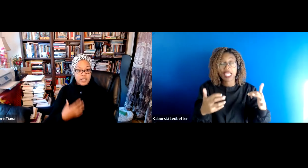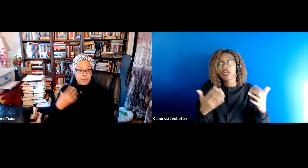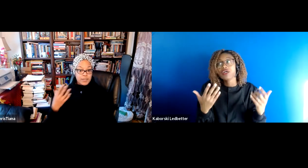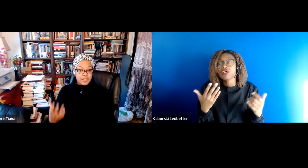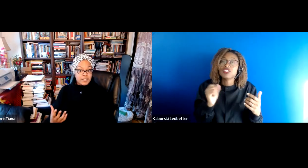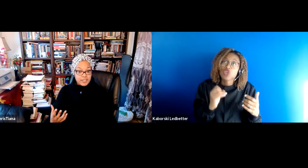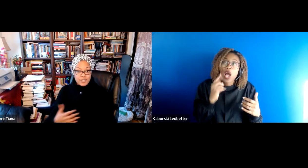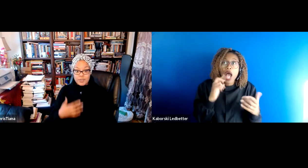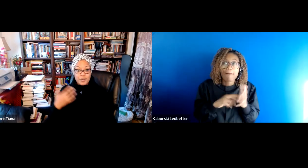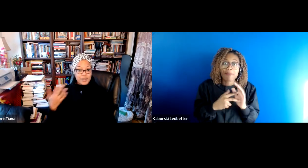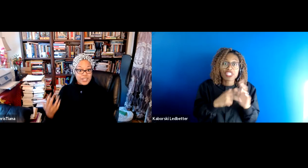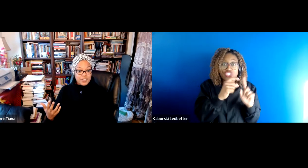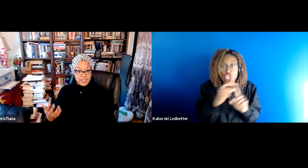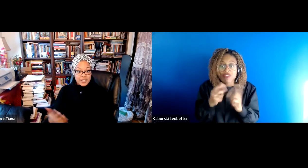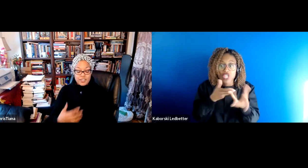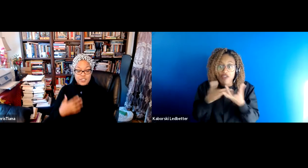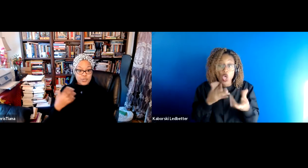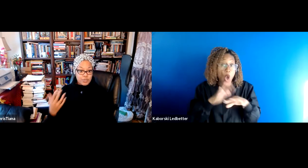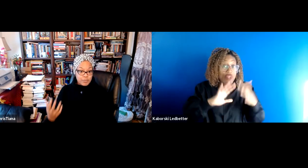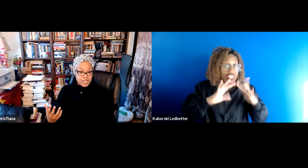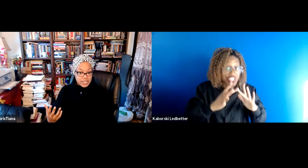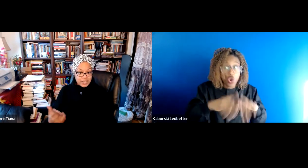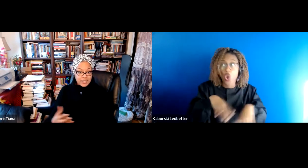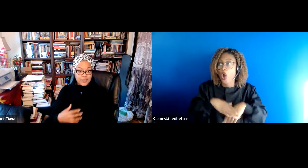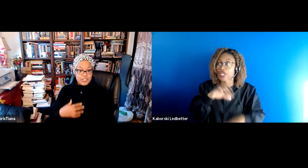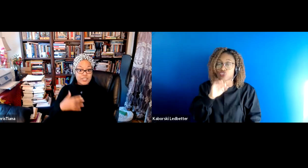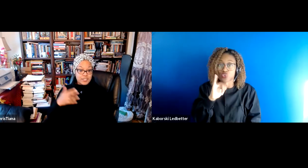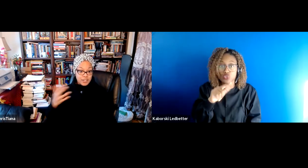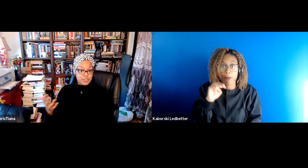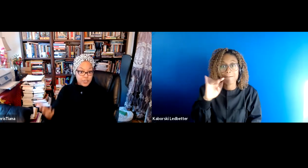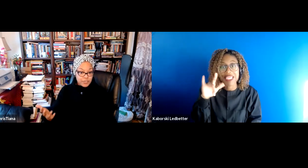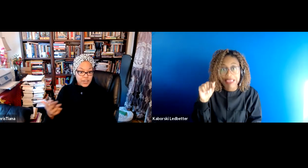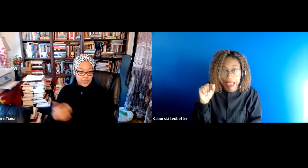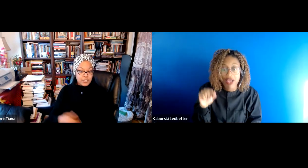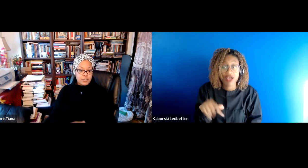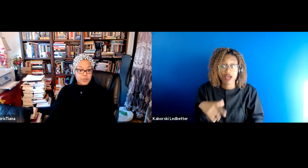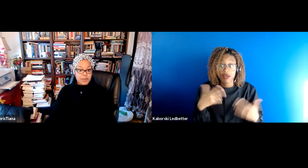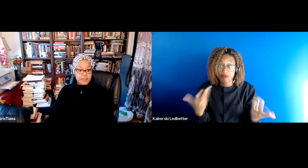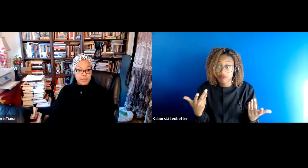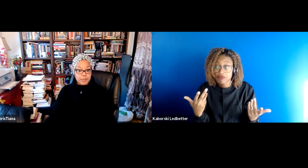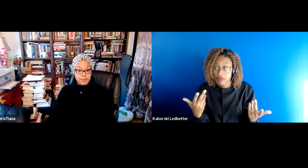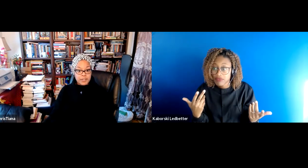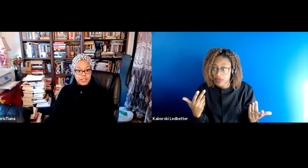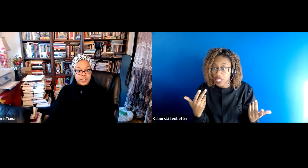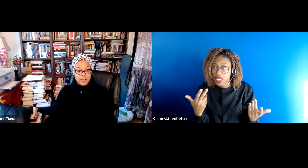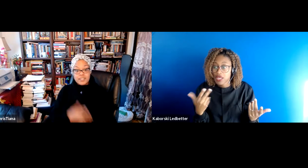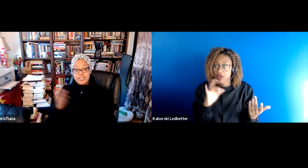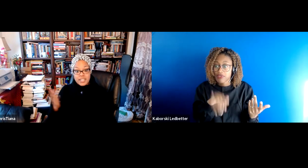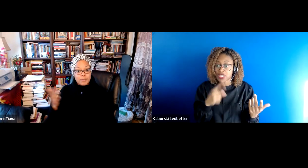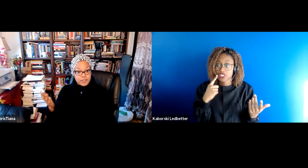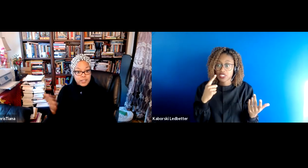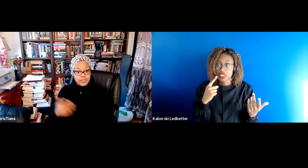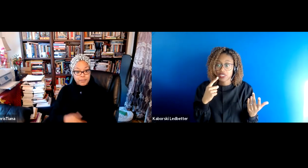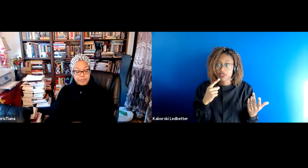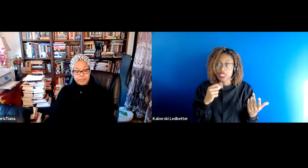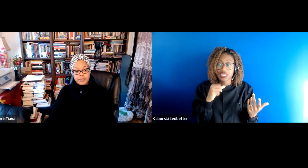conversations that would be, on the internet, on social media, which is also fairly new for a lot of people, in the scheme